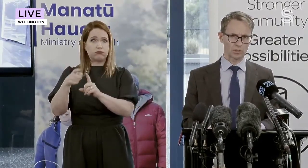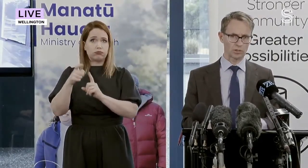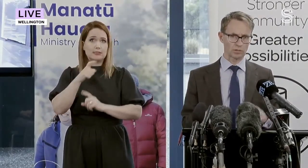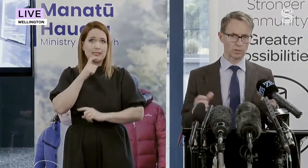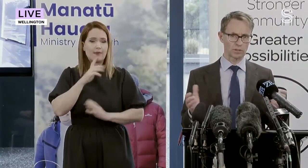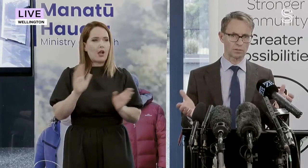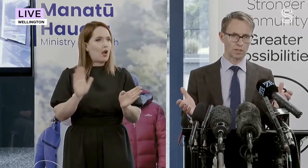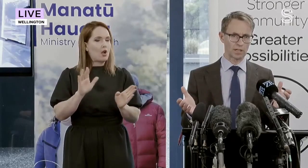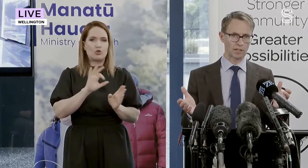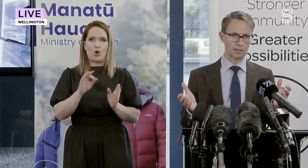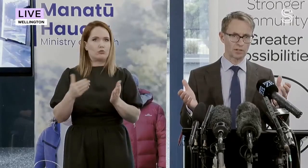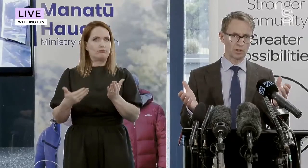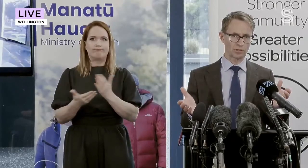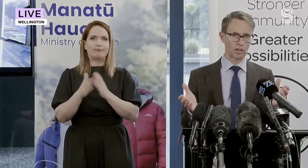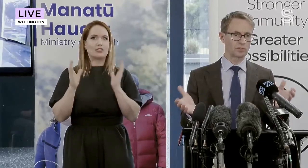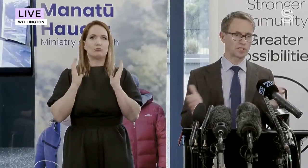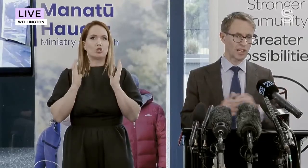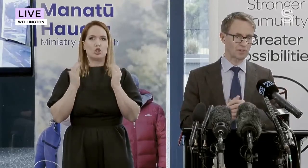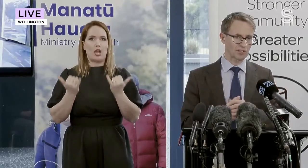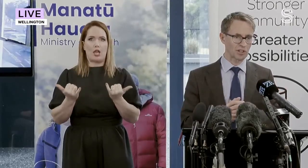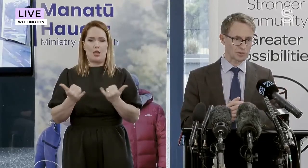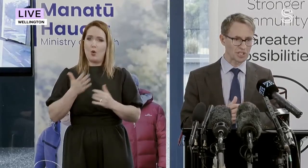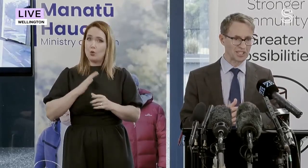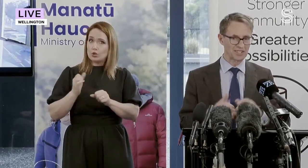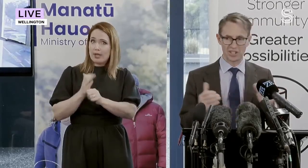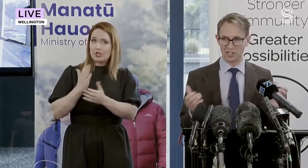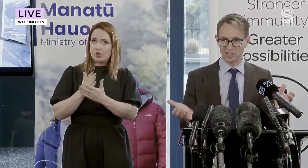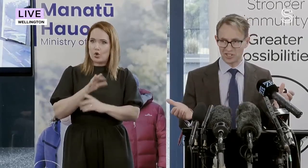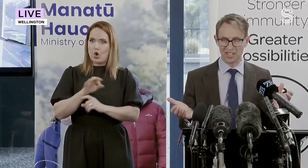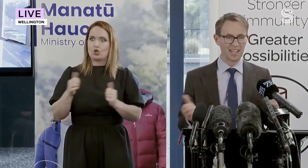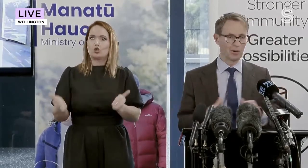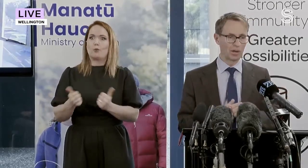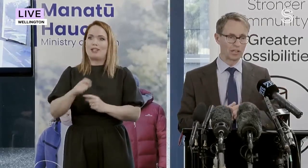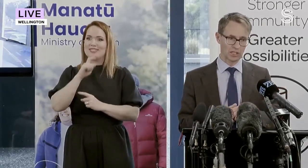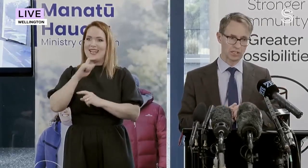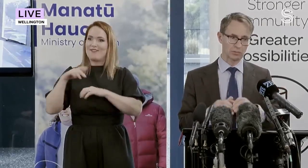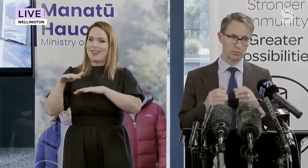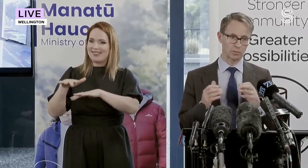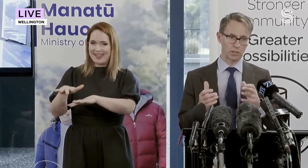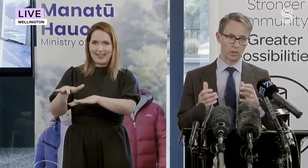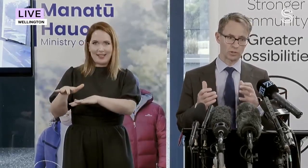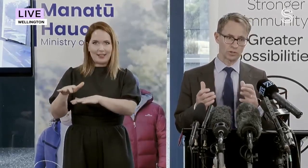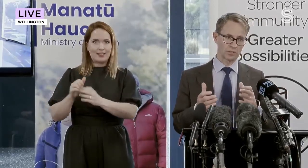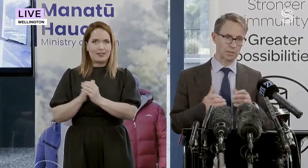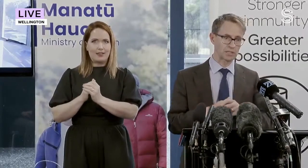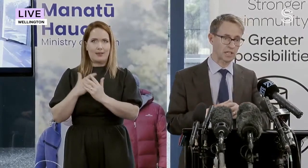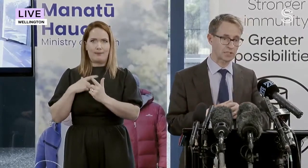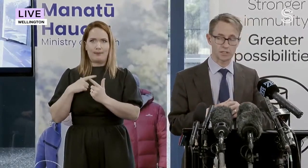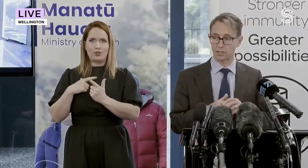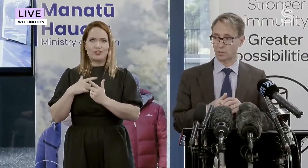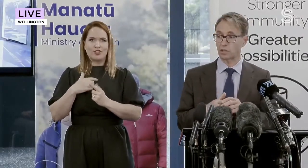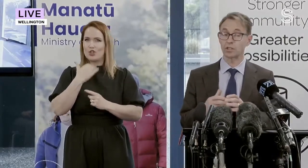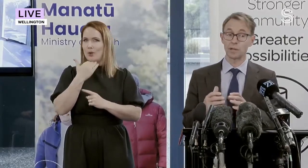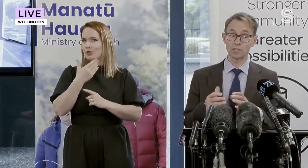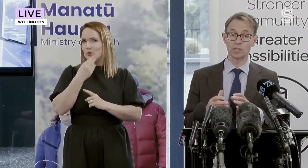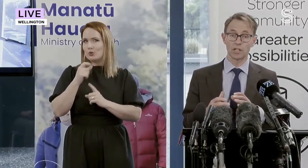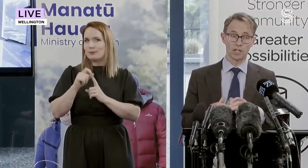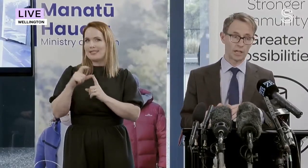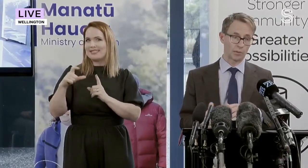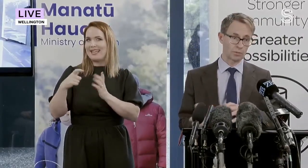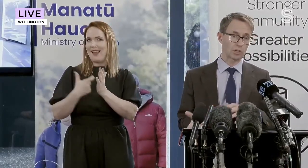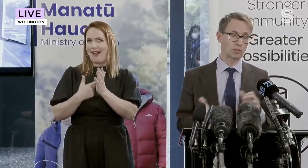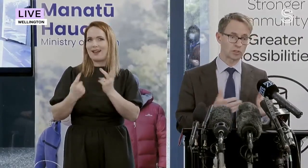is making sure that we're not overstaffing those stations when actually we're not using PCR testing quite so